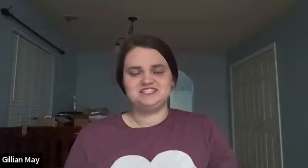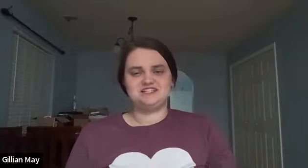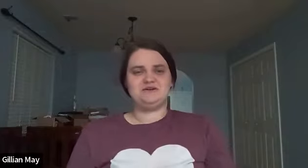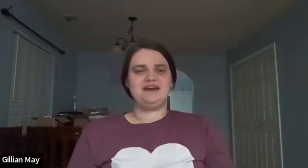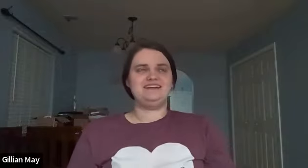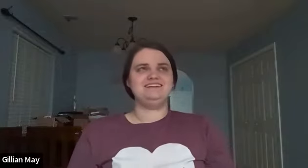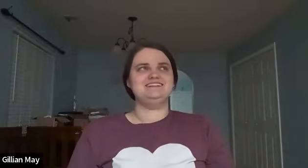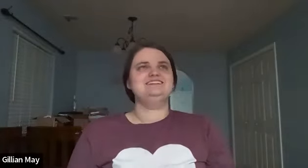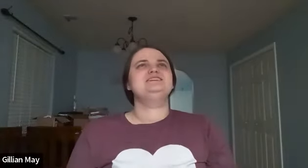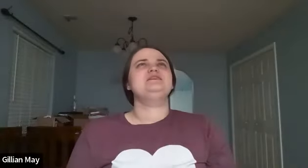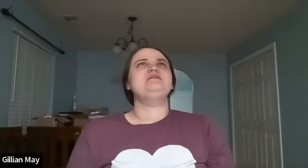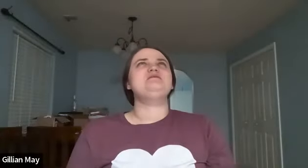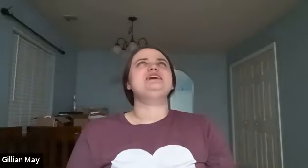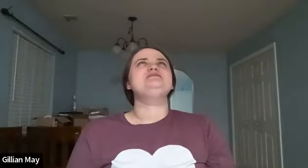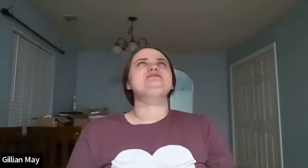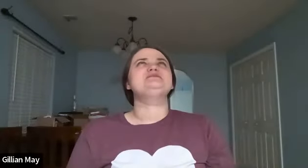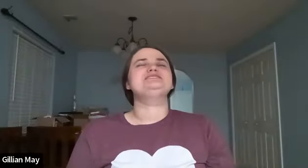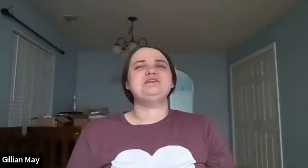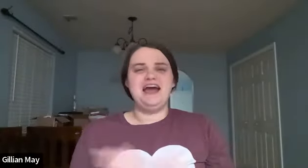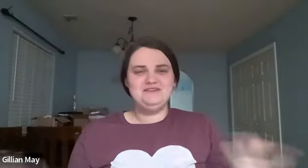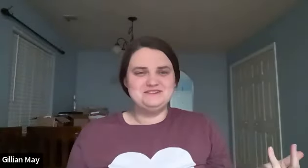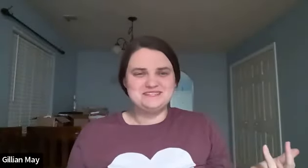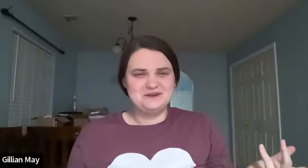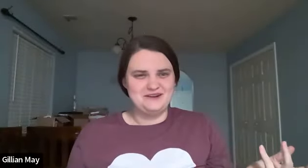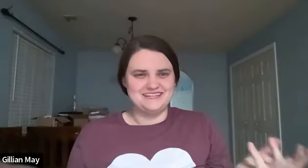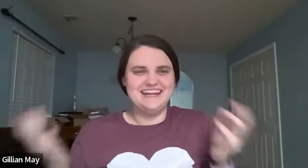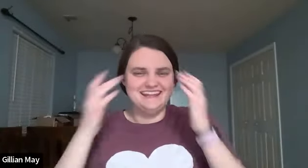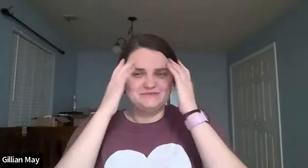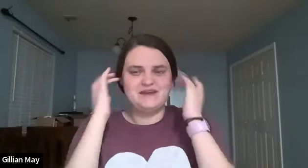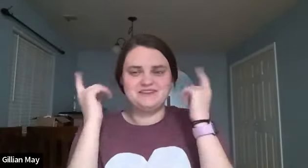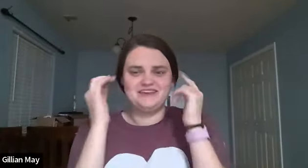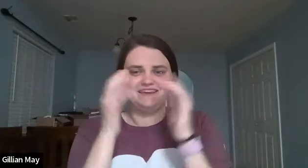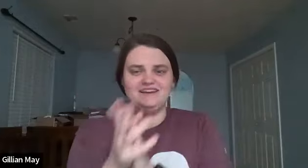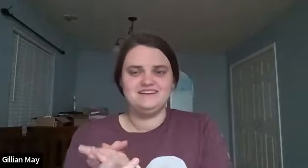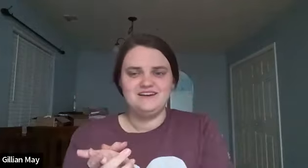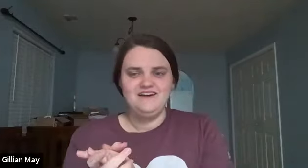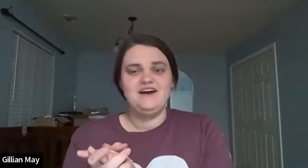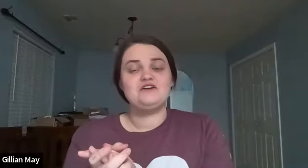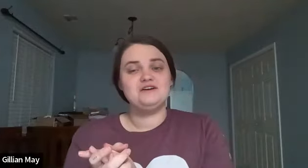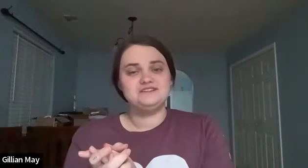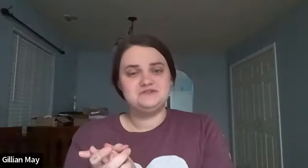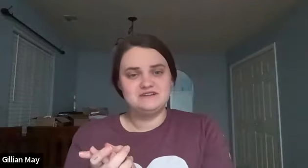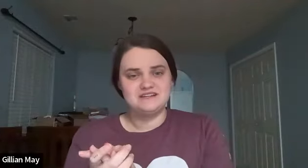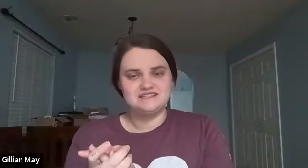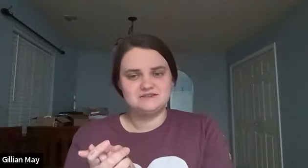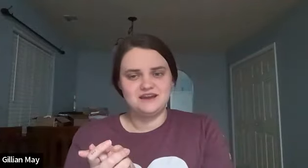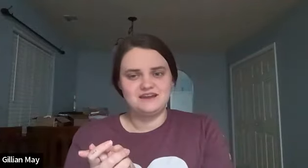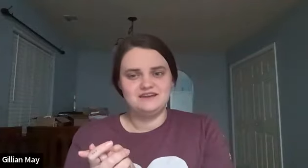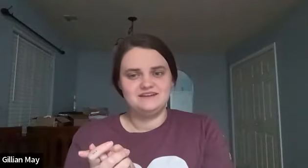Politician. Okay. Oh, I know this one. Sorry, I don't use this one often because I'm having to think. A cartoonist. Okay.